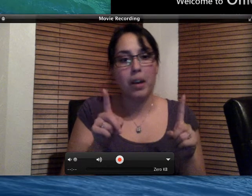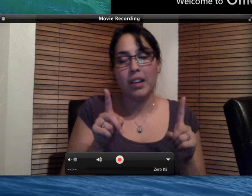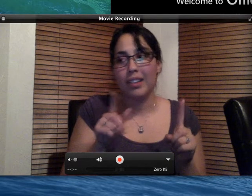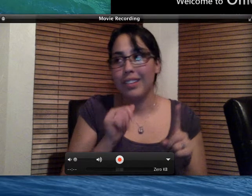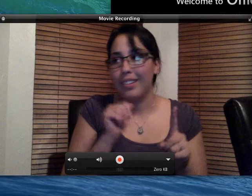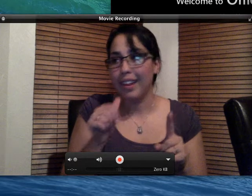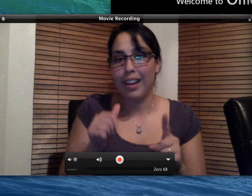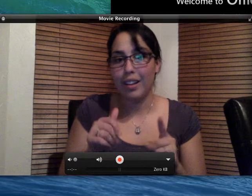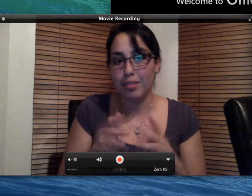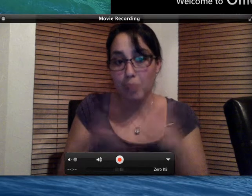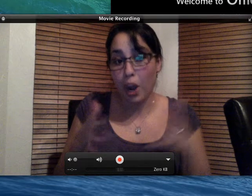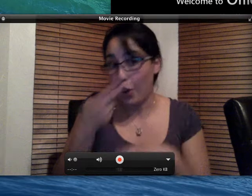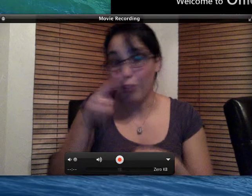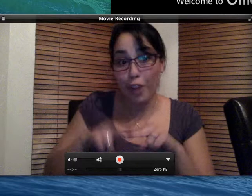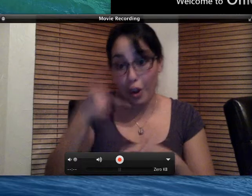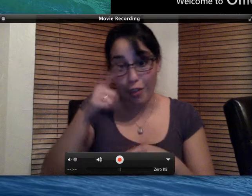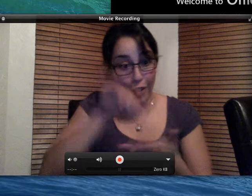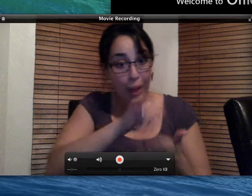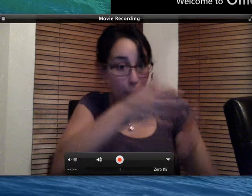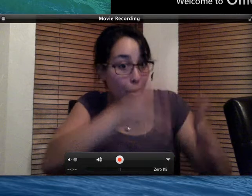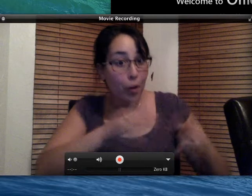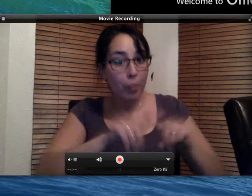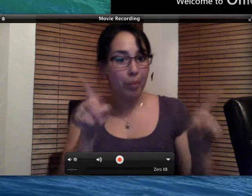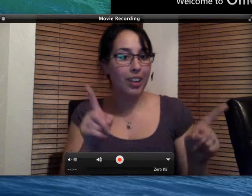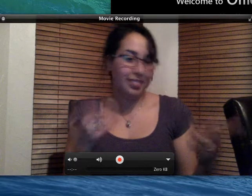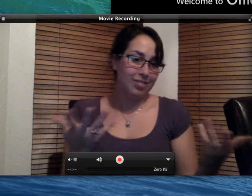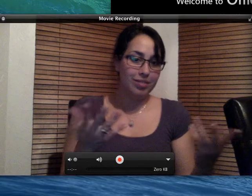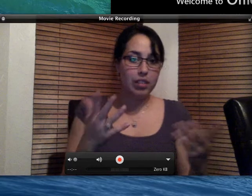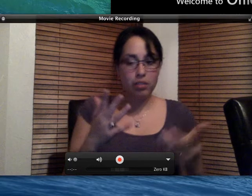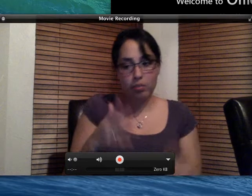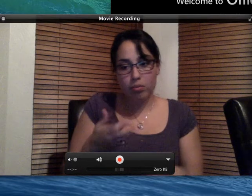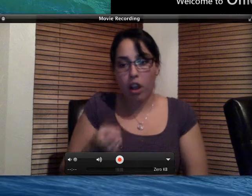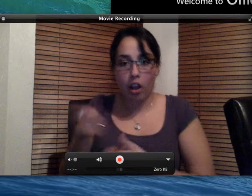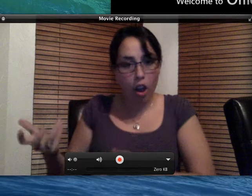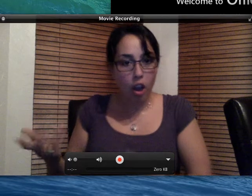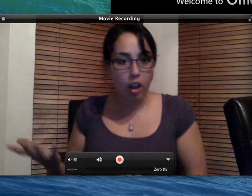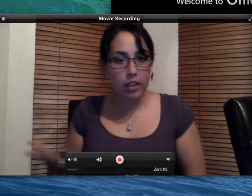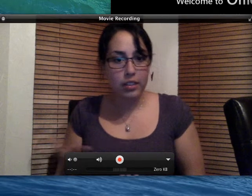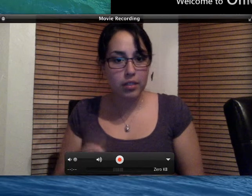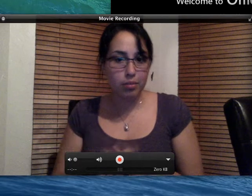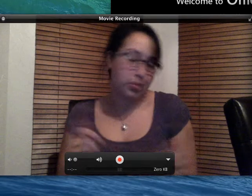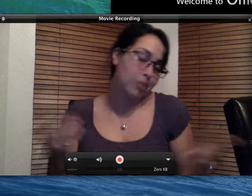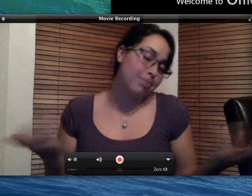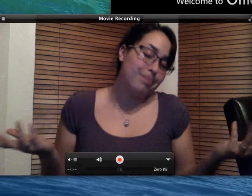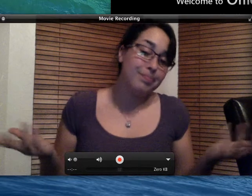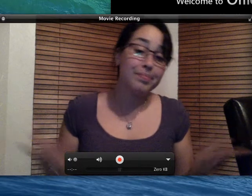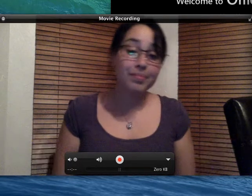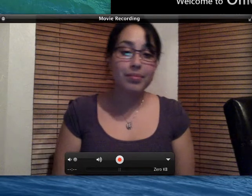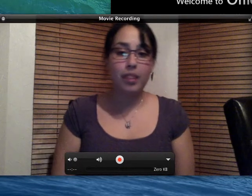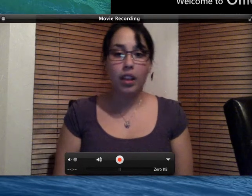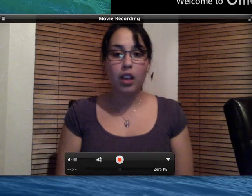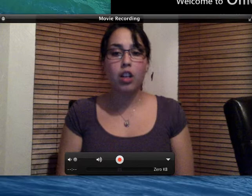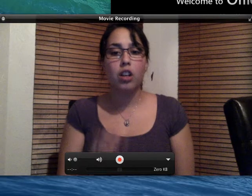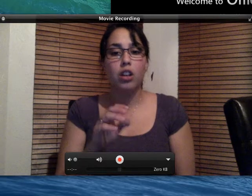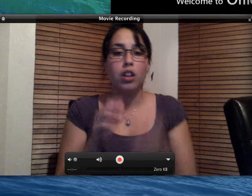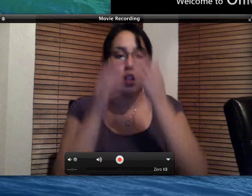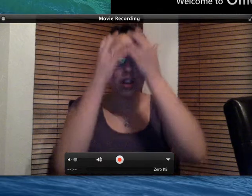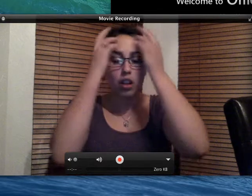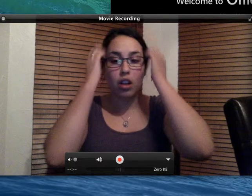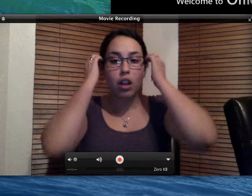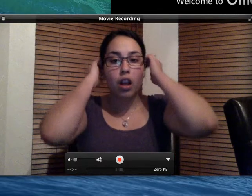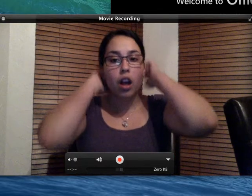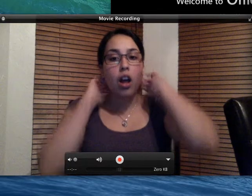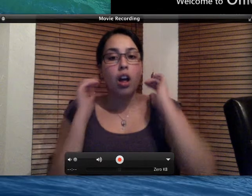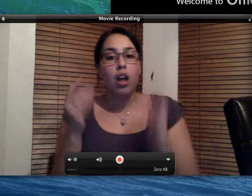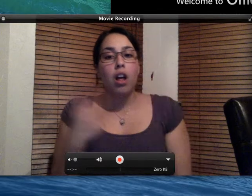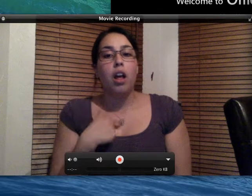the person, but it would be an orgasm nonetheless. I actually suggested to, there's a researcher at the University